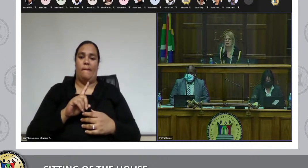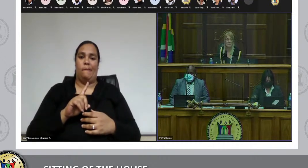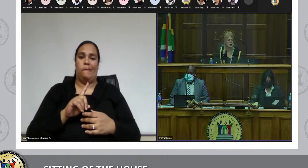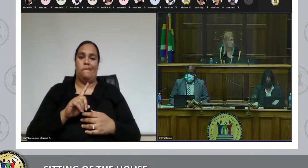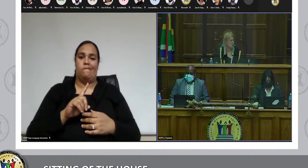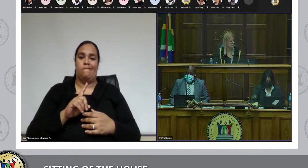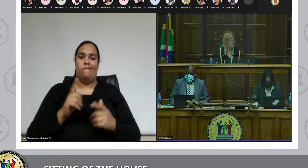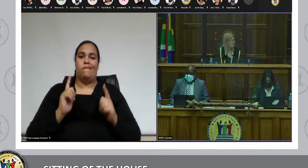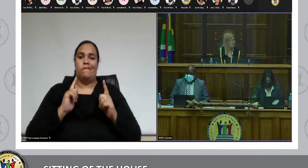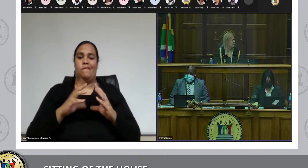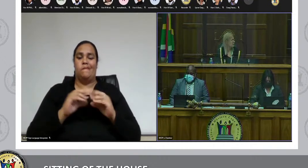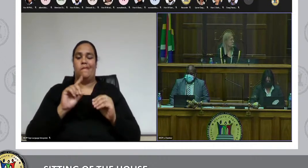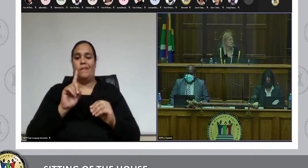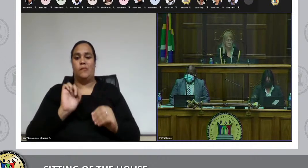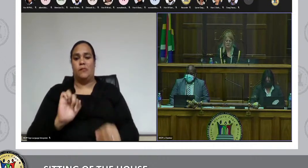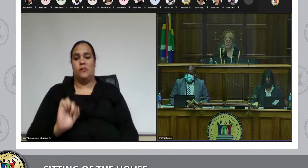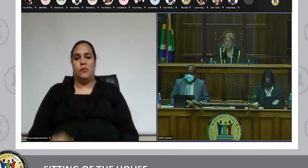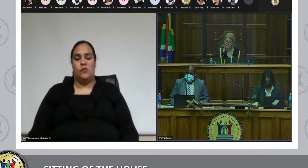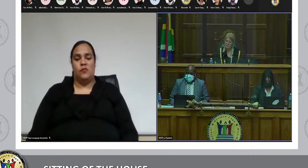allow you to finish your question.